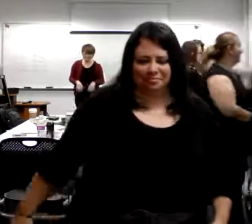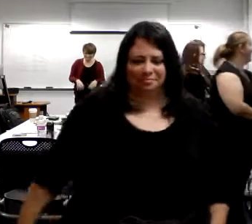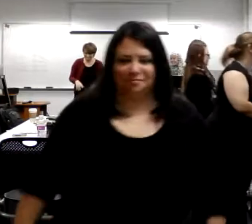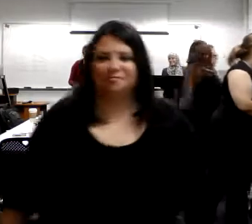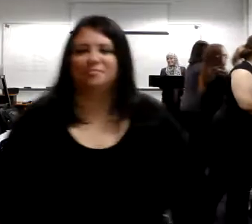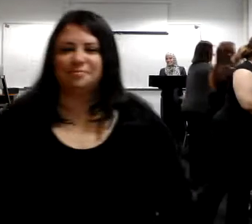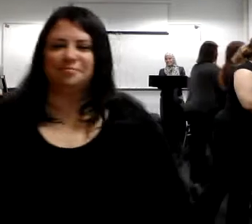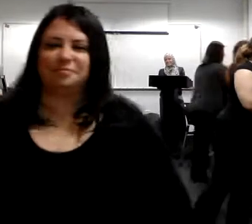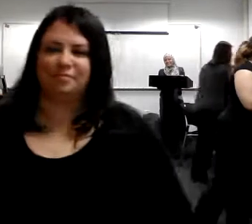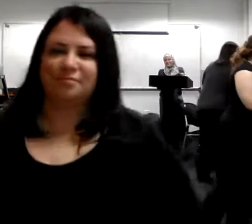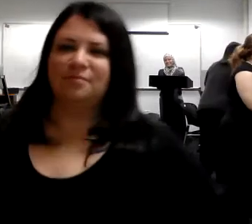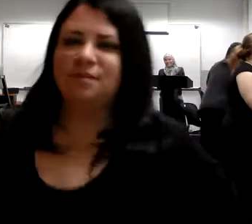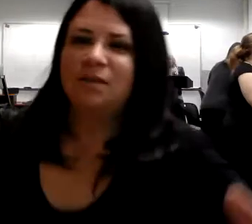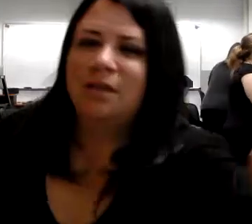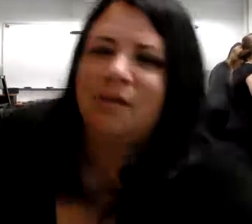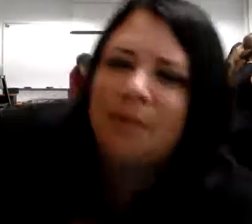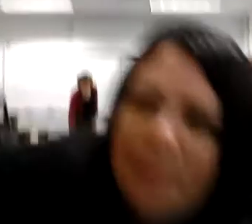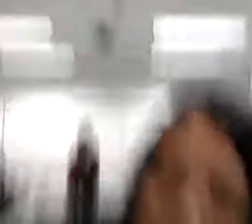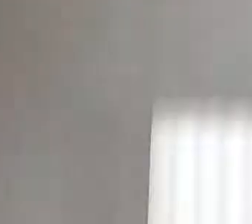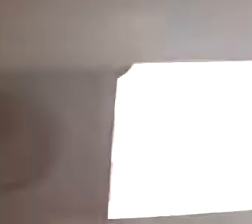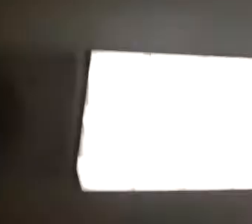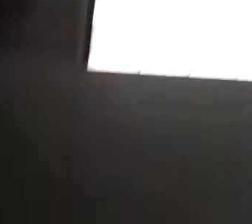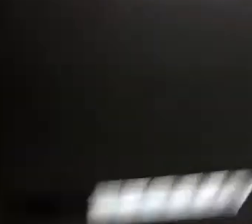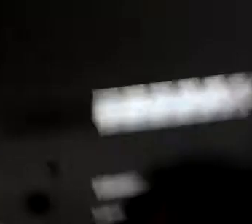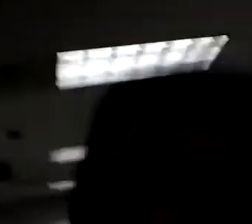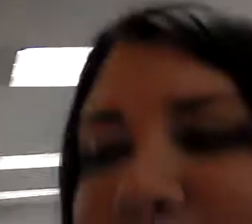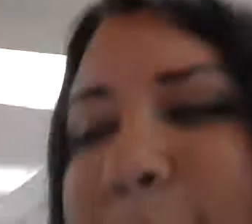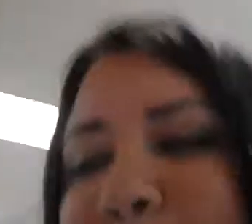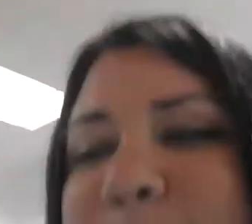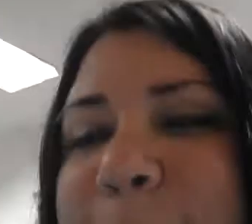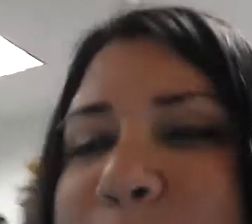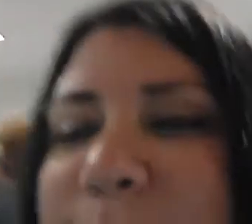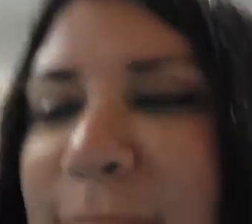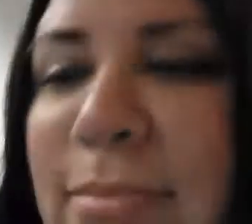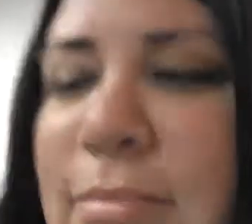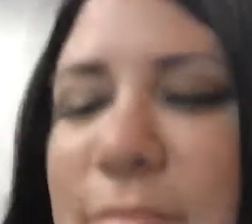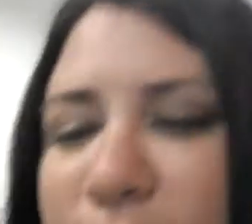Awesome. That was kind of fast. Yeah, that was really fast.